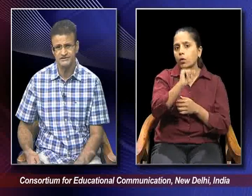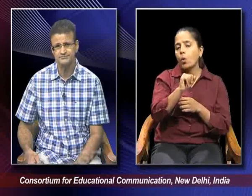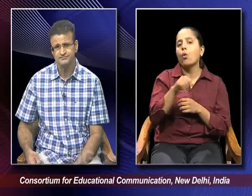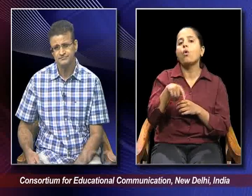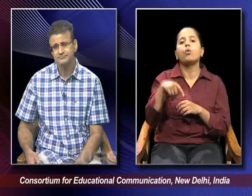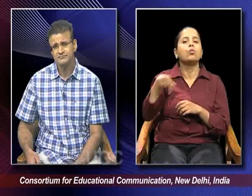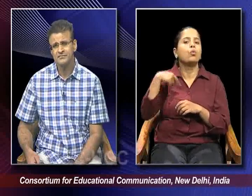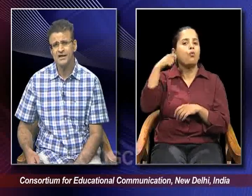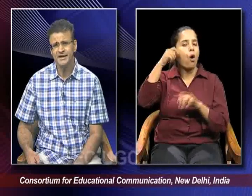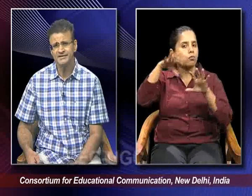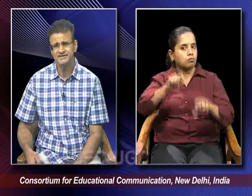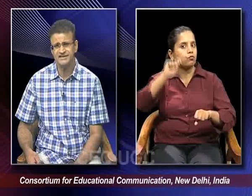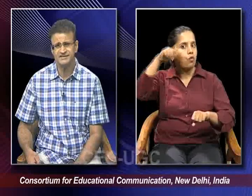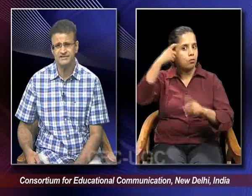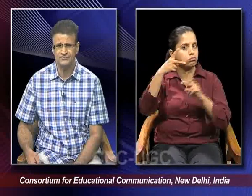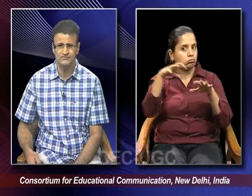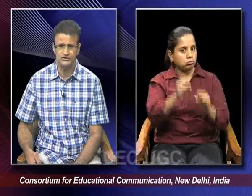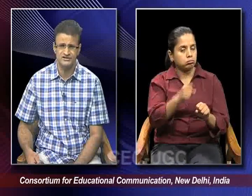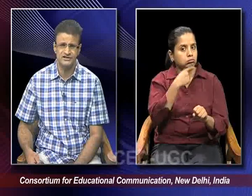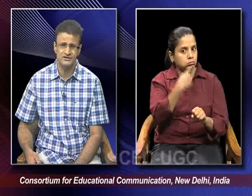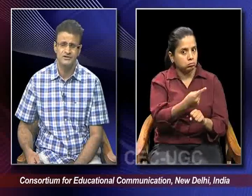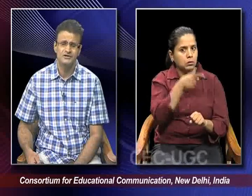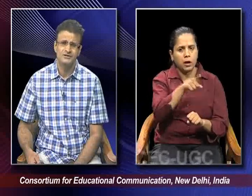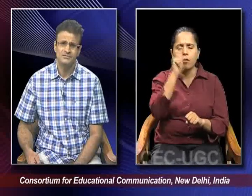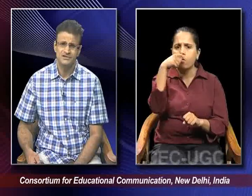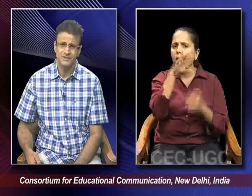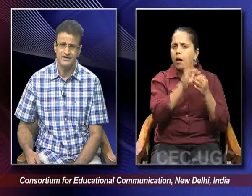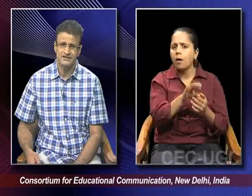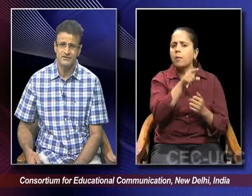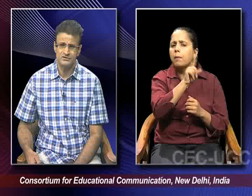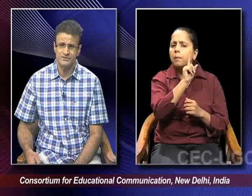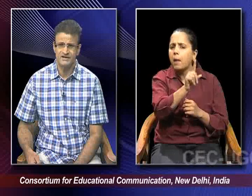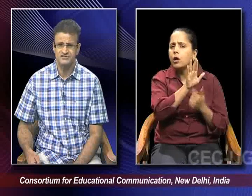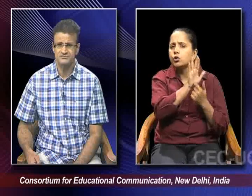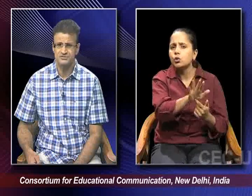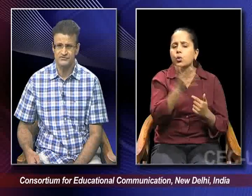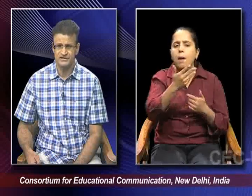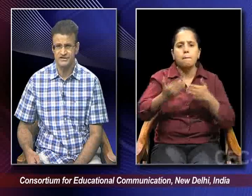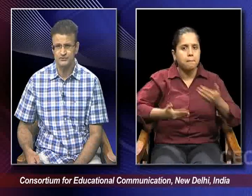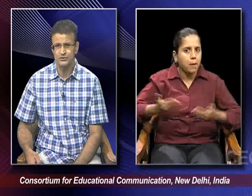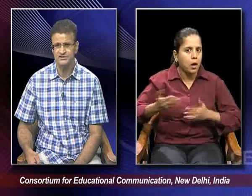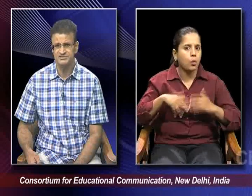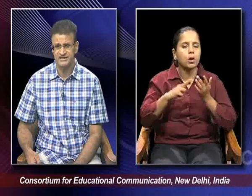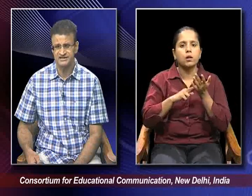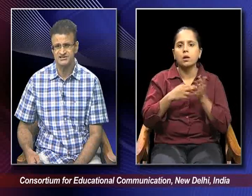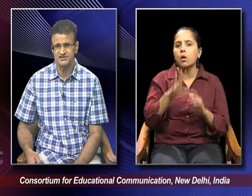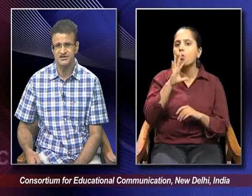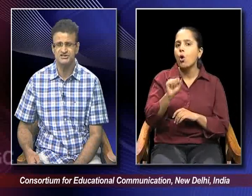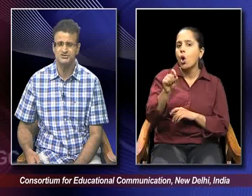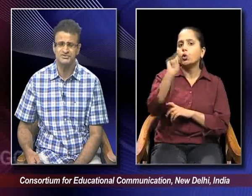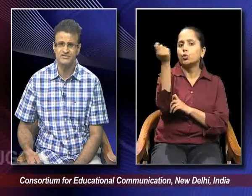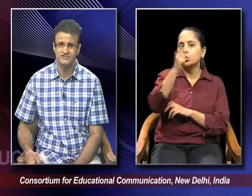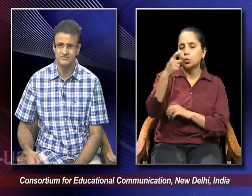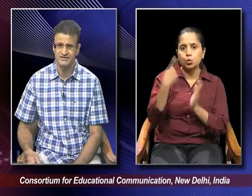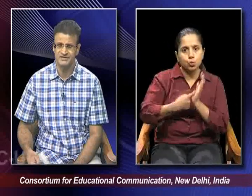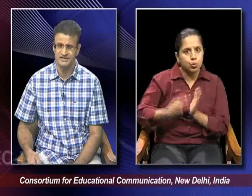authorities, and they said that the film was nothing but a parody on the mannerisms of the native rulers, and existing relations